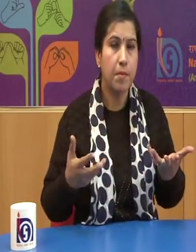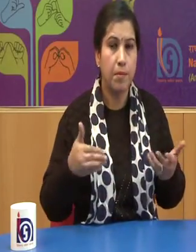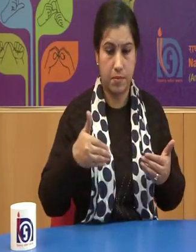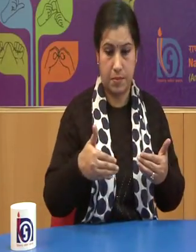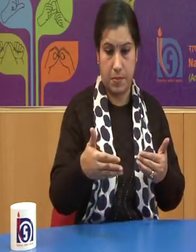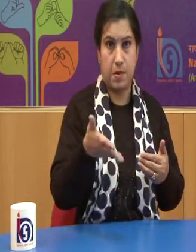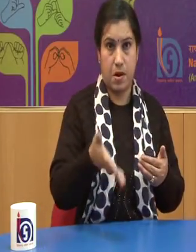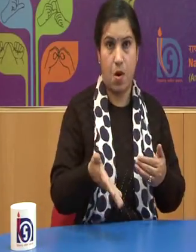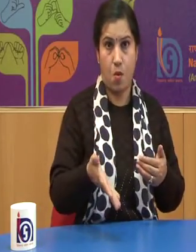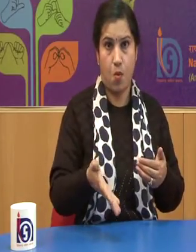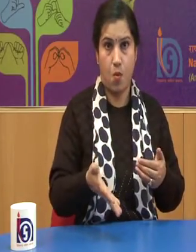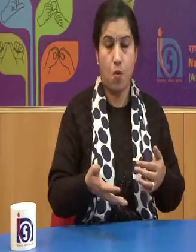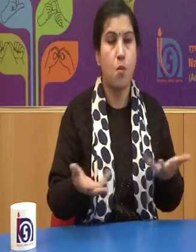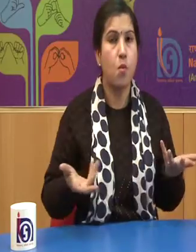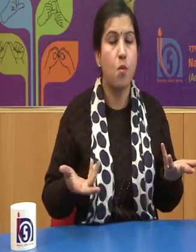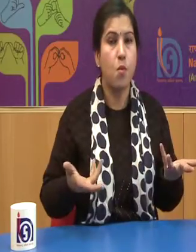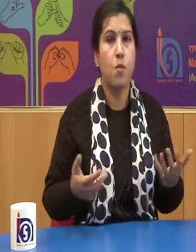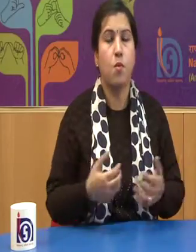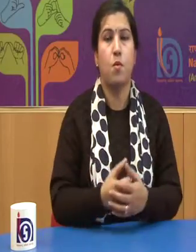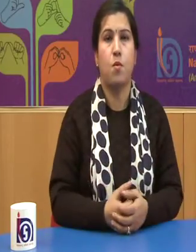which we are going to discuss now is